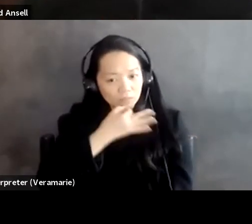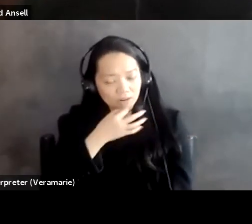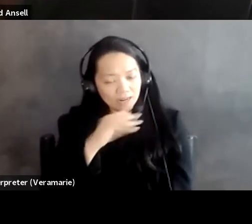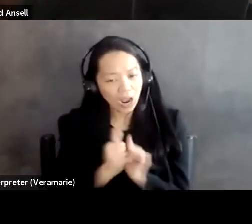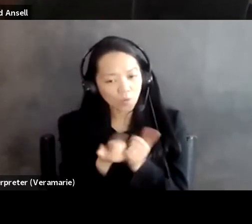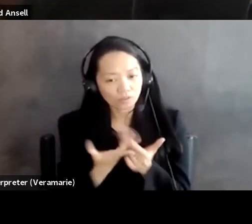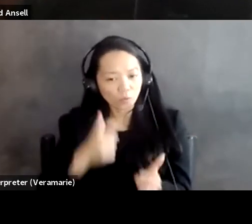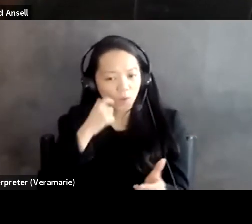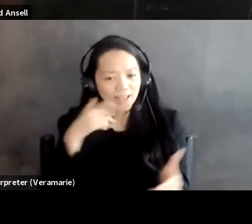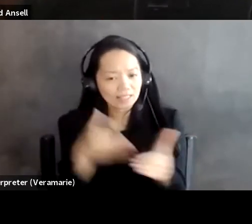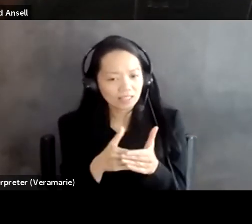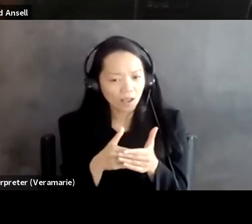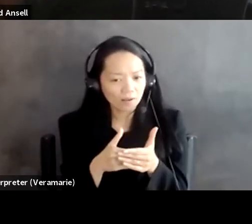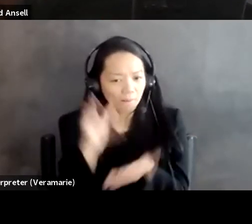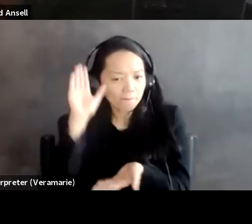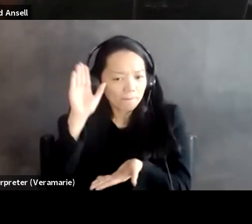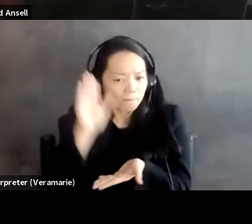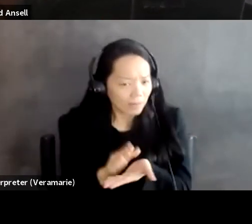to me that